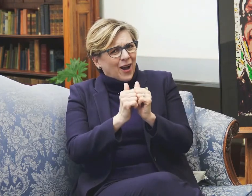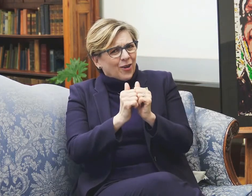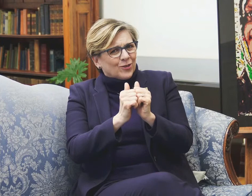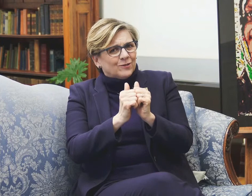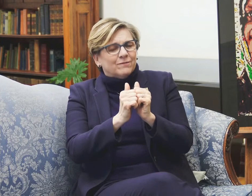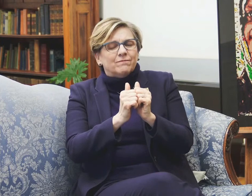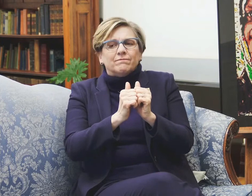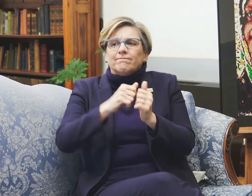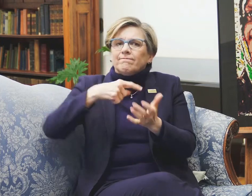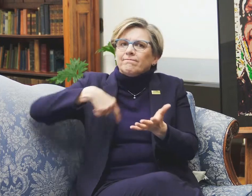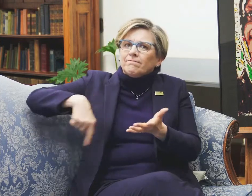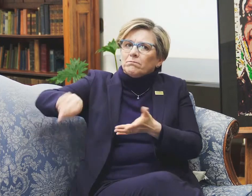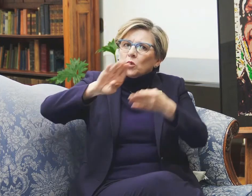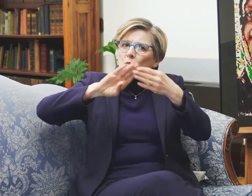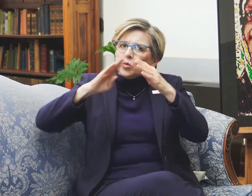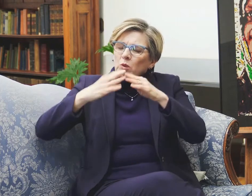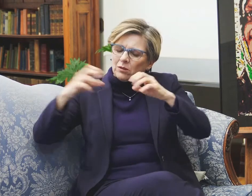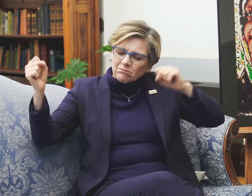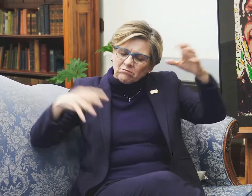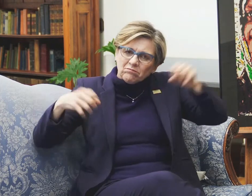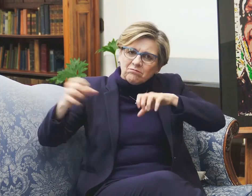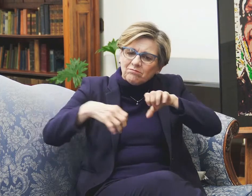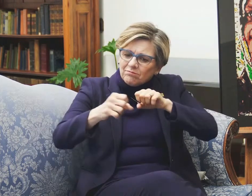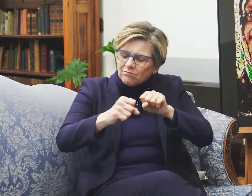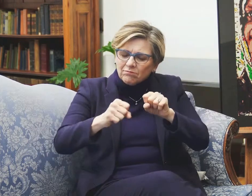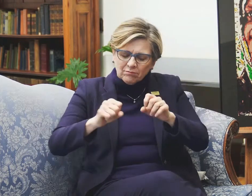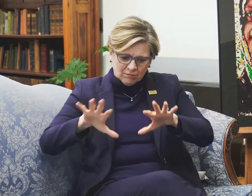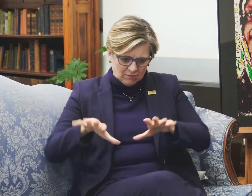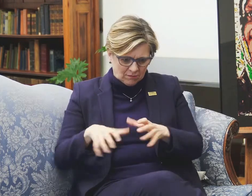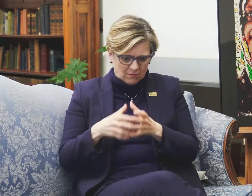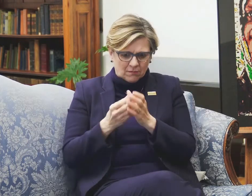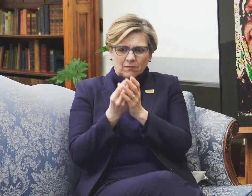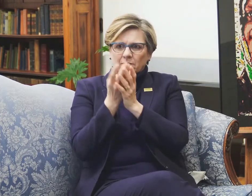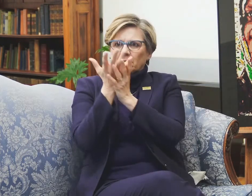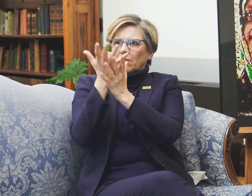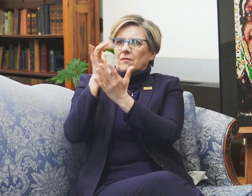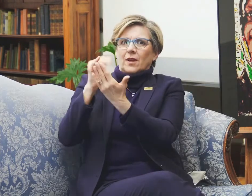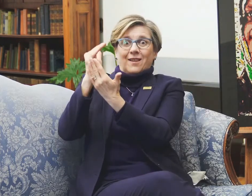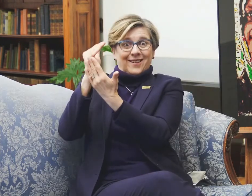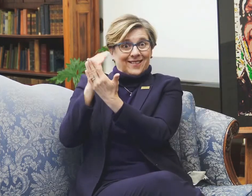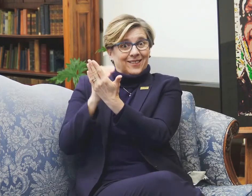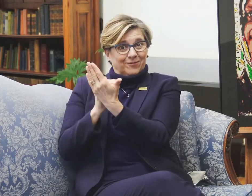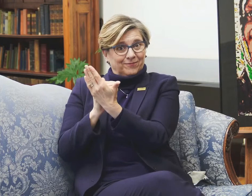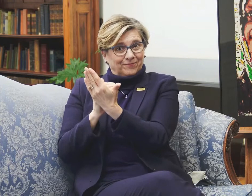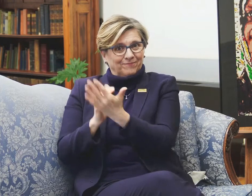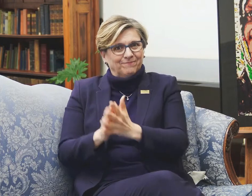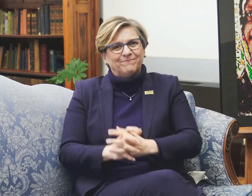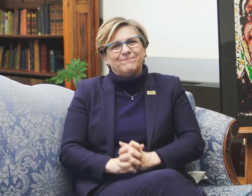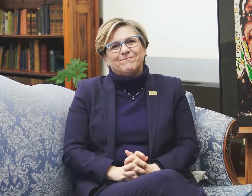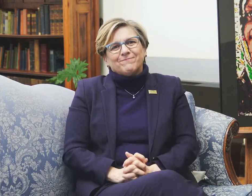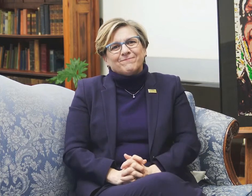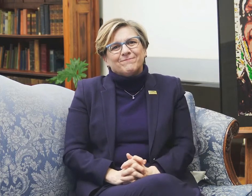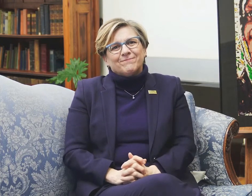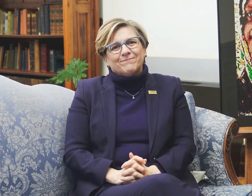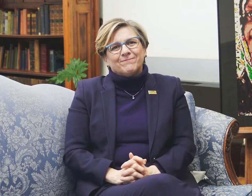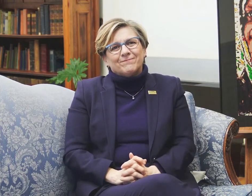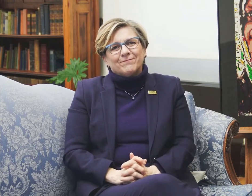These values of ours were developed over time with organizational and community input.